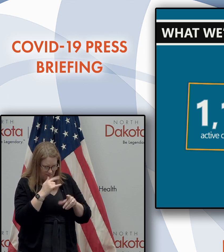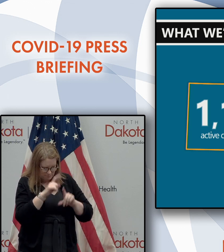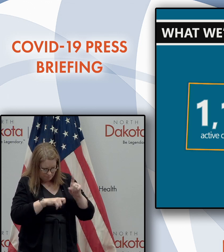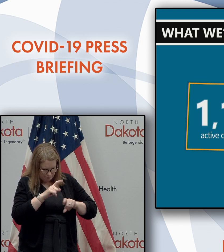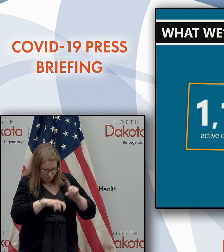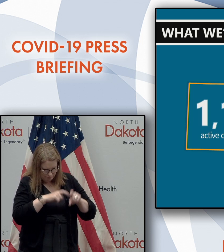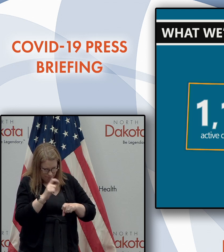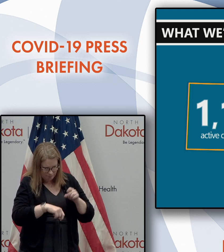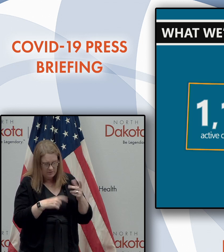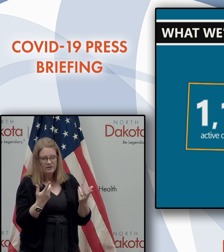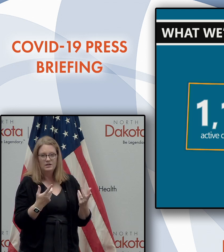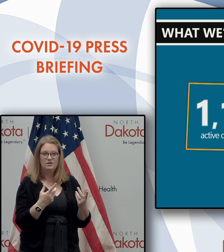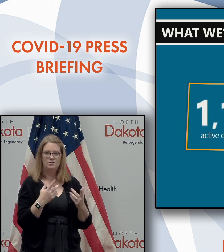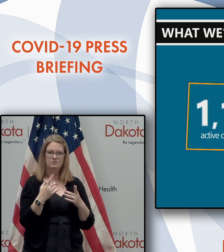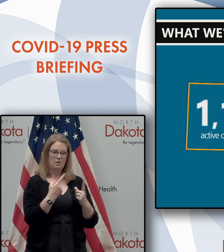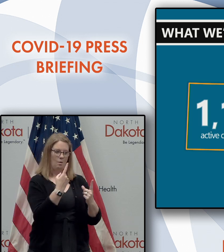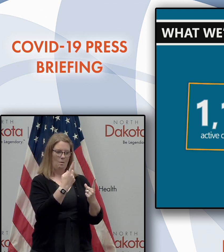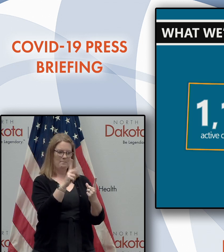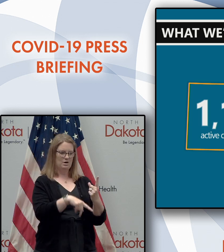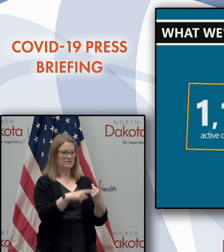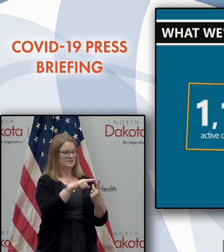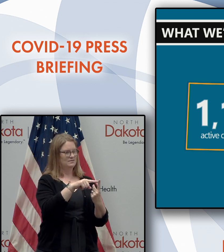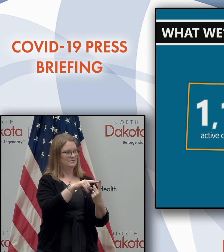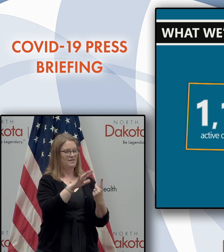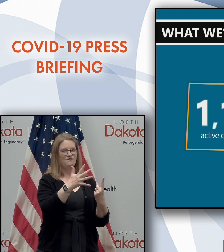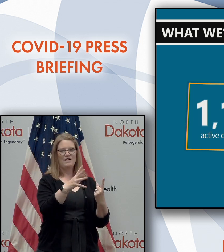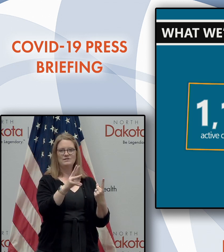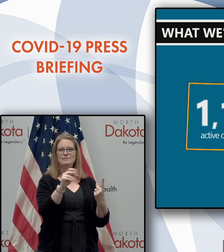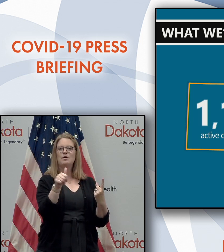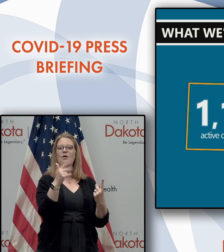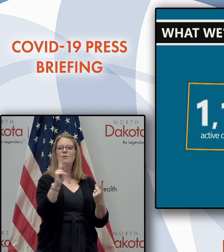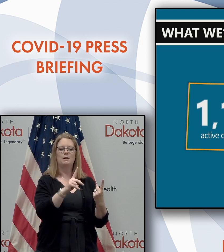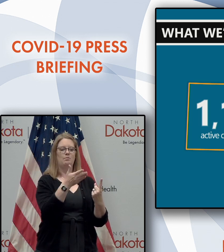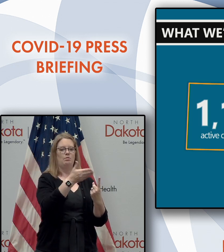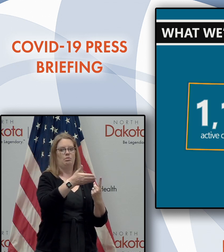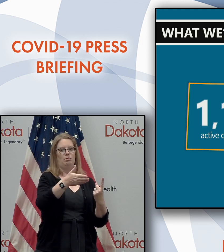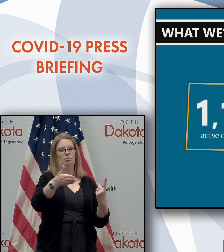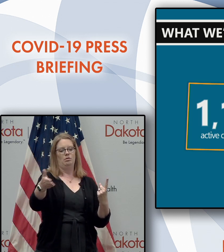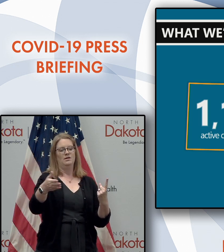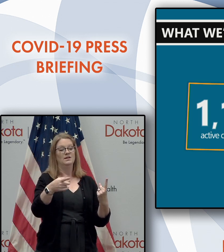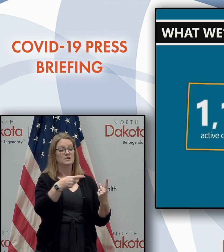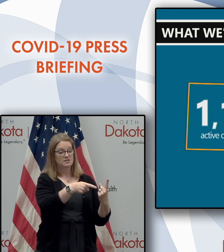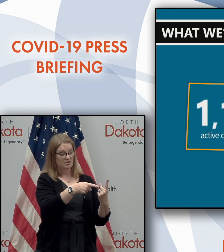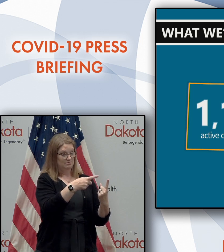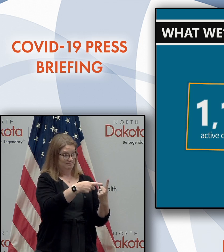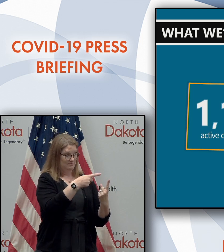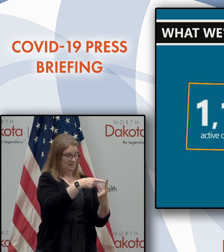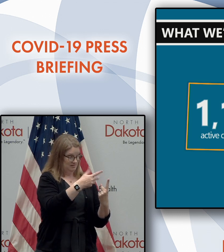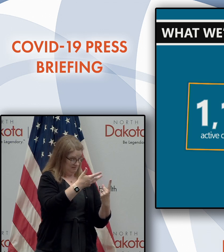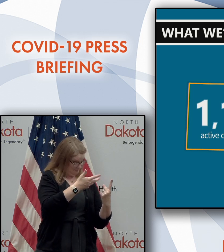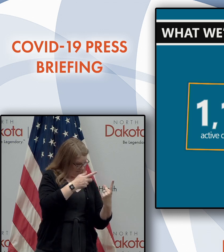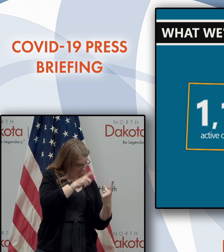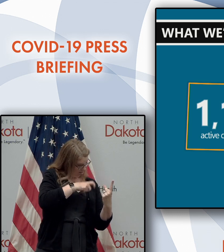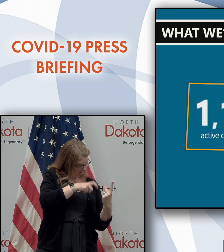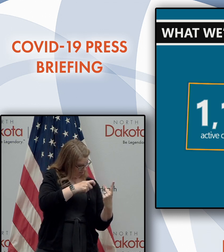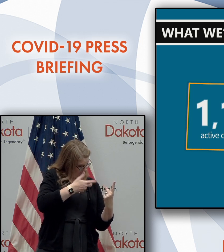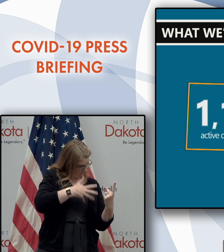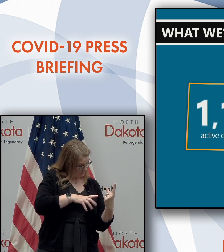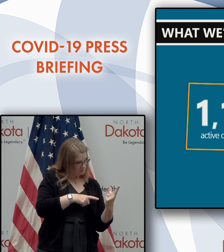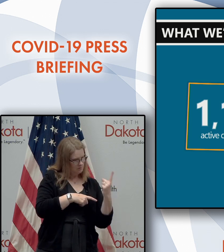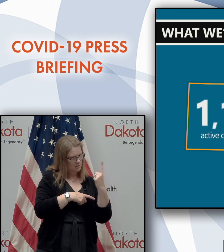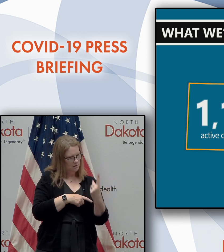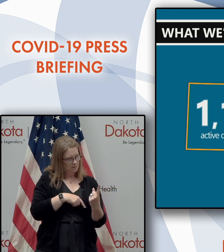with 5 or 6 others, and so we need to contact the individuals and try to get those individuals either isolated or